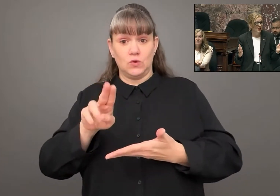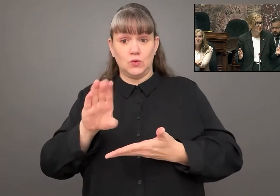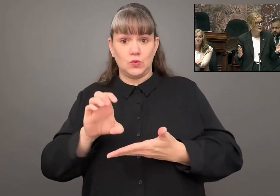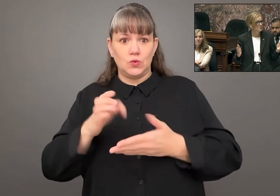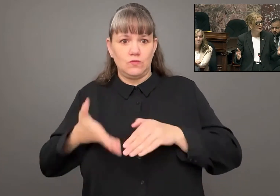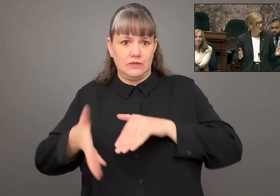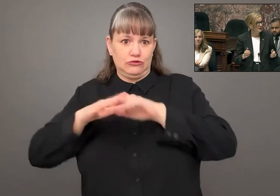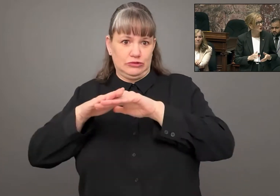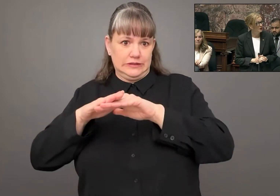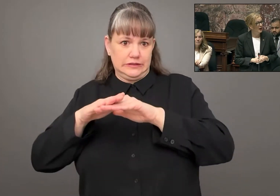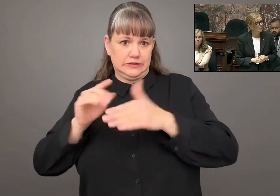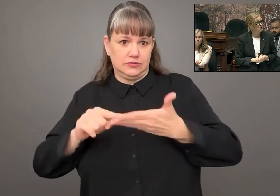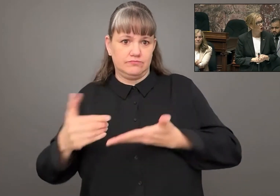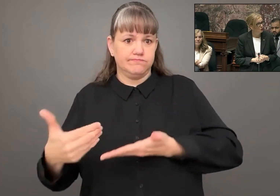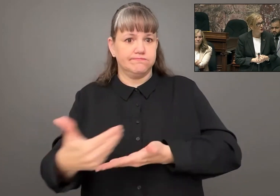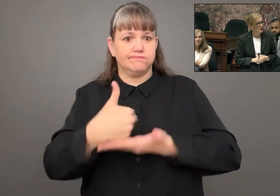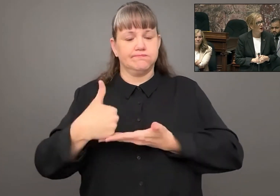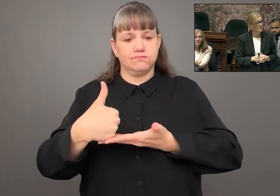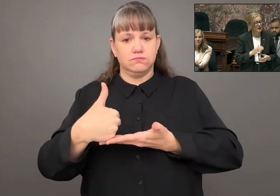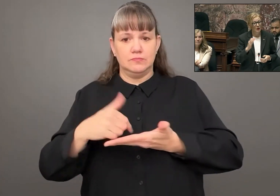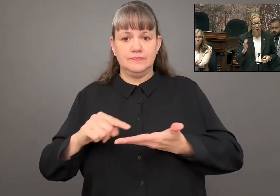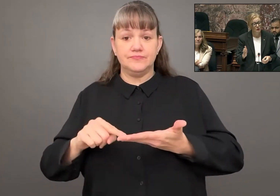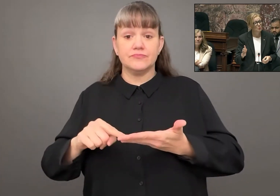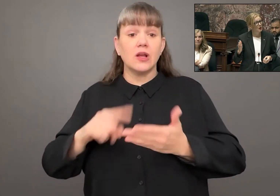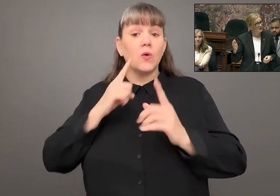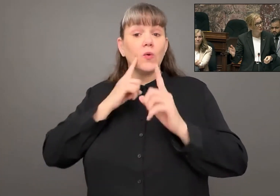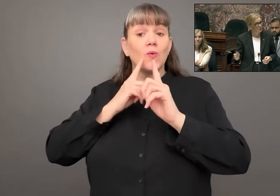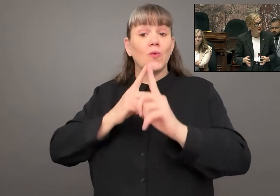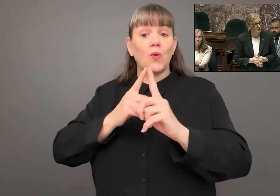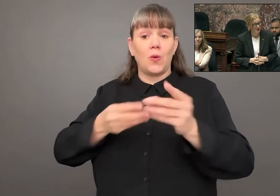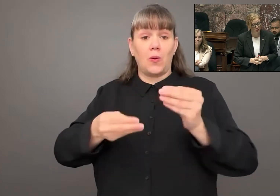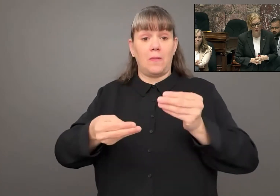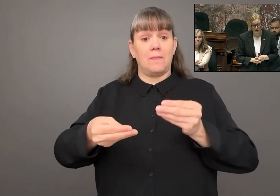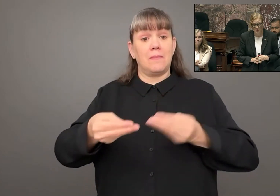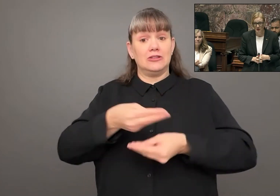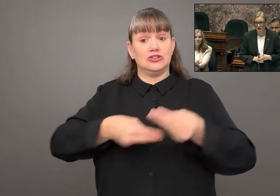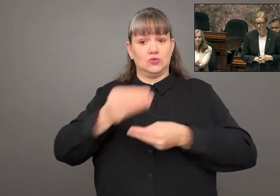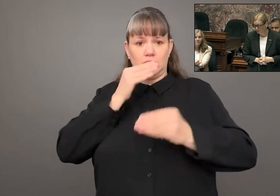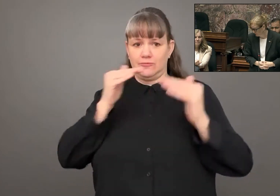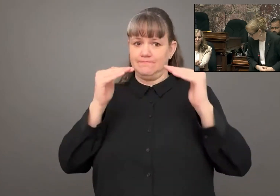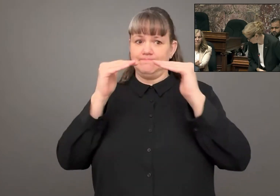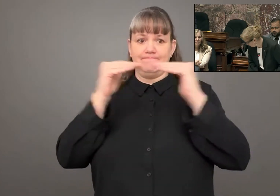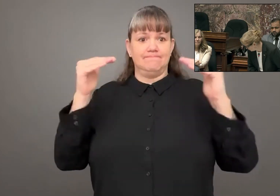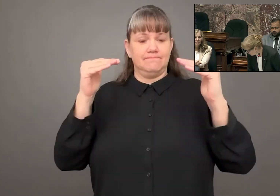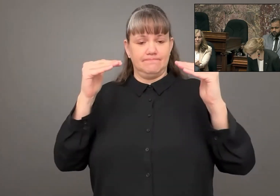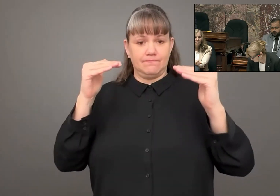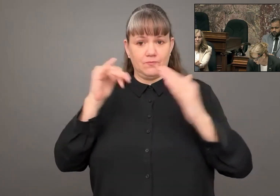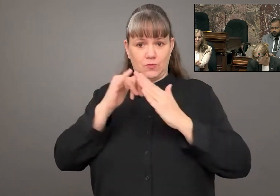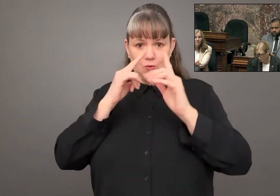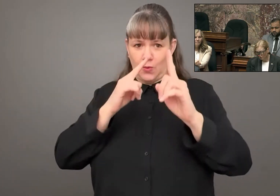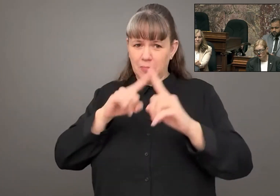a balanced budget. It's going to happen over time, over multiple budgets, Honourable Speaker.